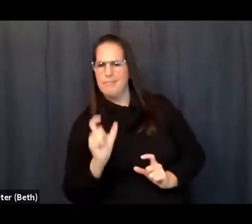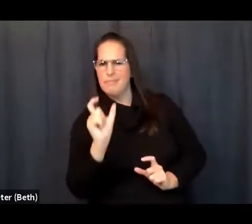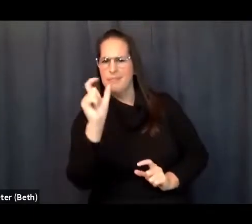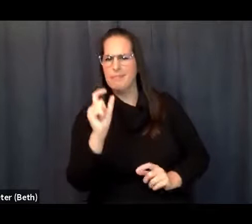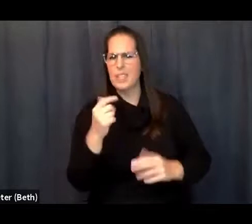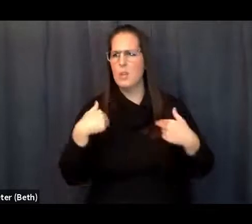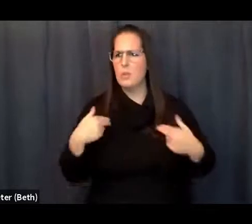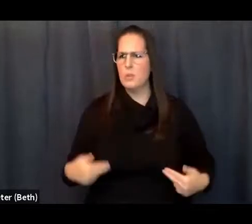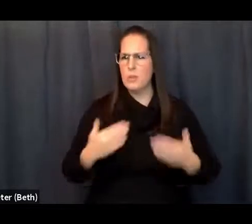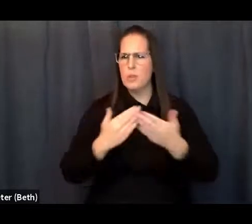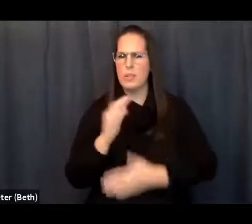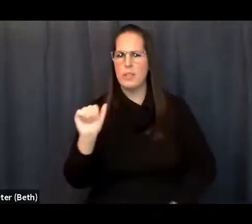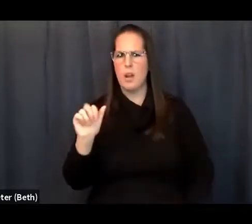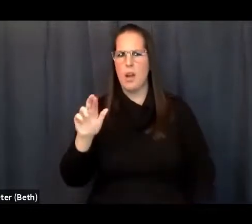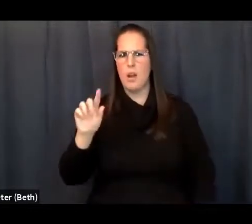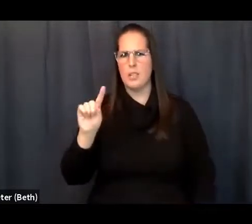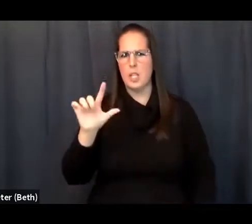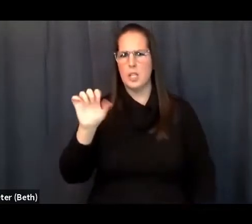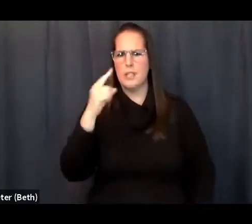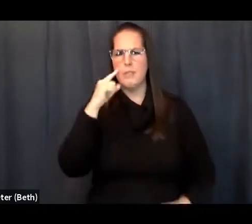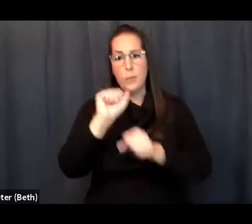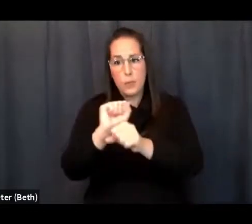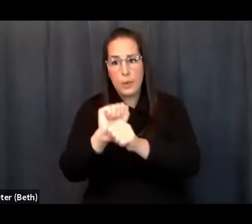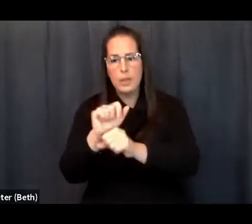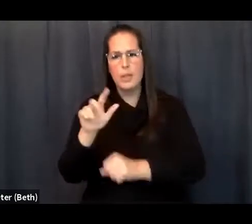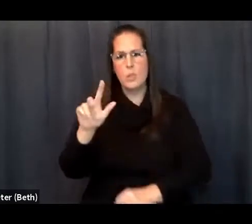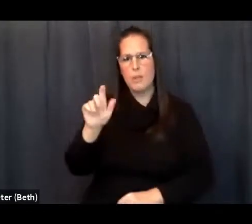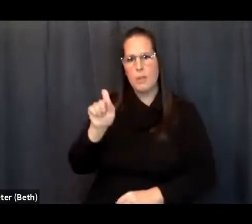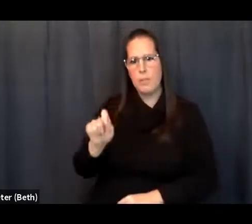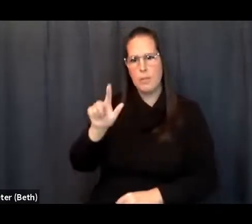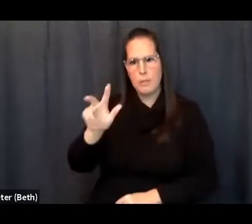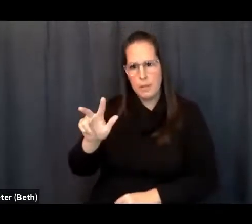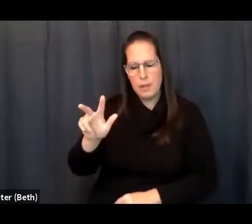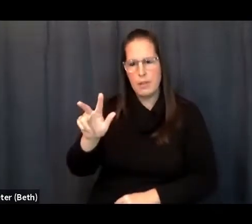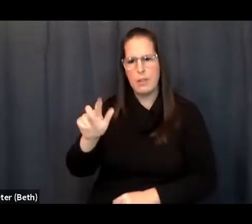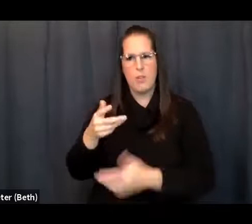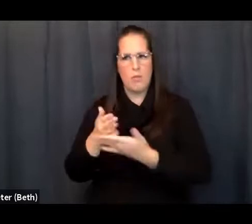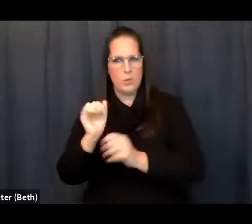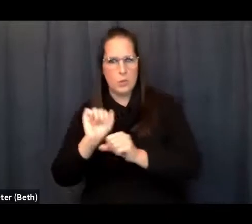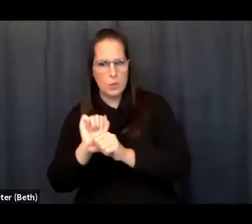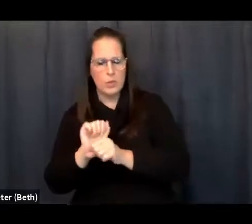work is Article 23.3, the right to work. The Human Rights Article